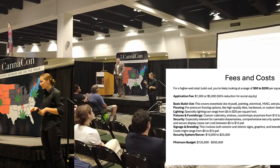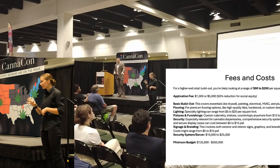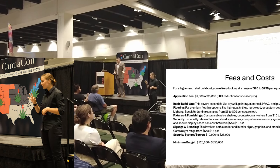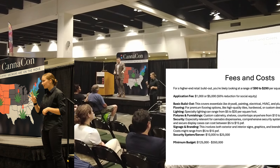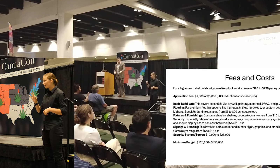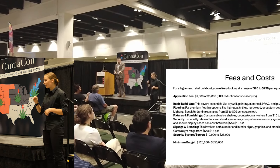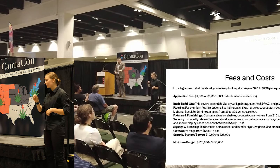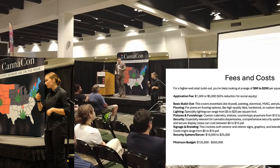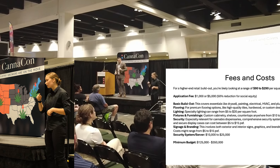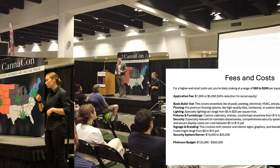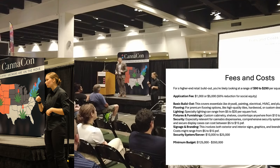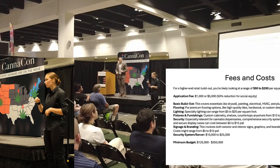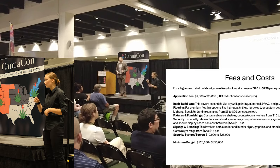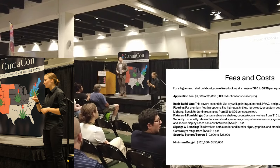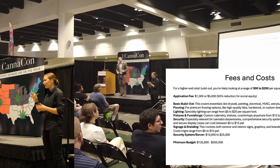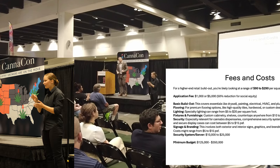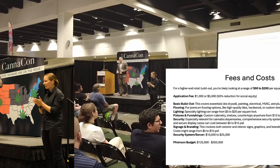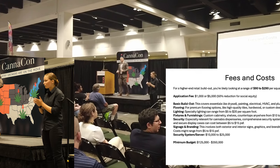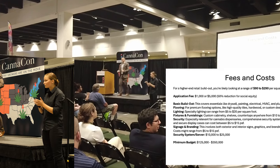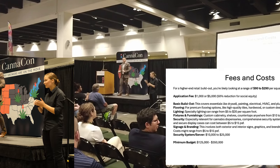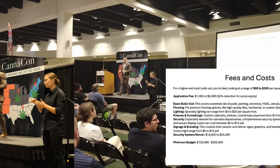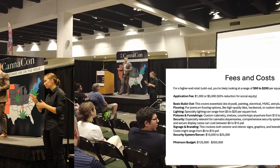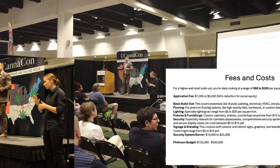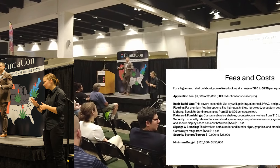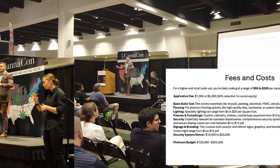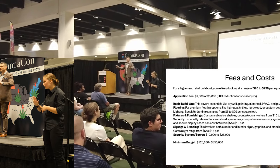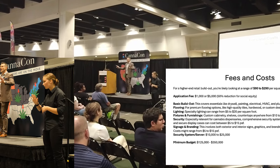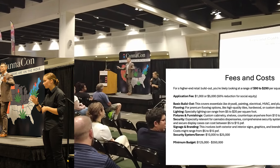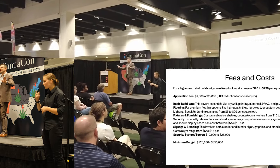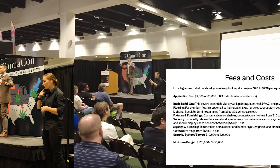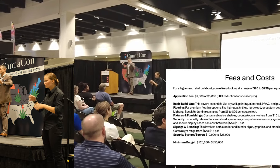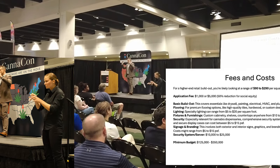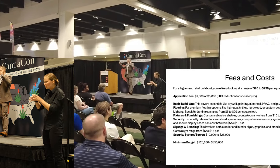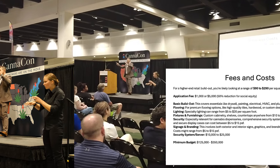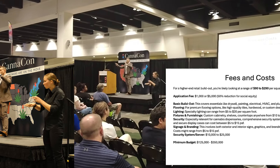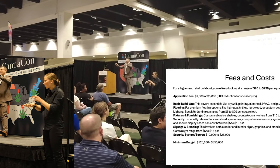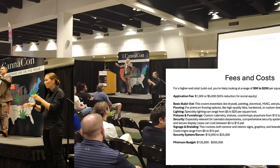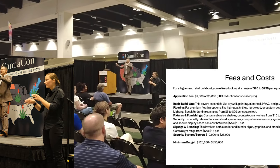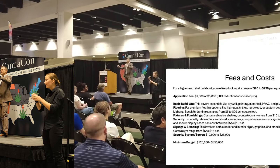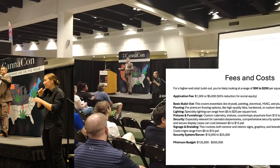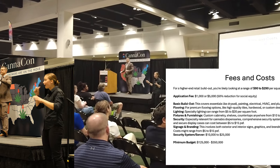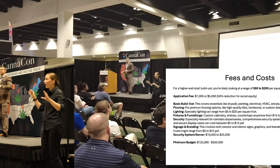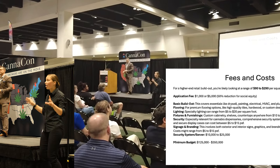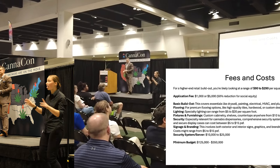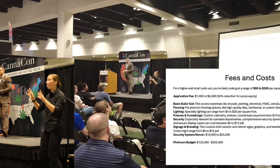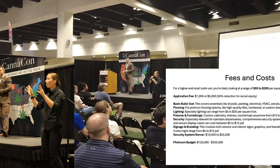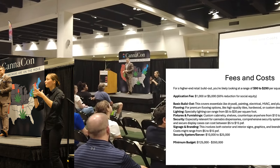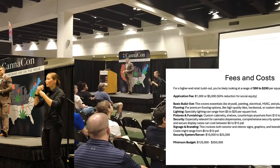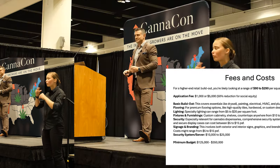talking concrete floors, just like what we're standing on now, unfinished, drywall, simple rack lighting.